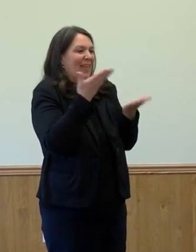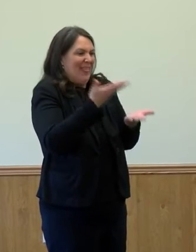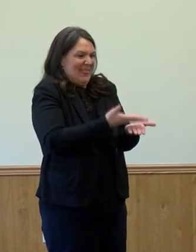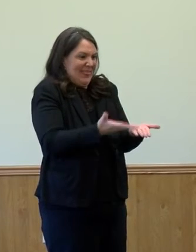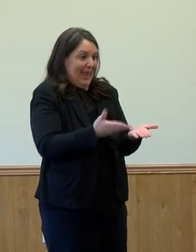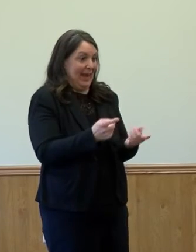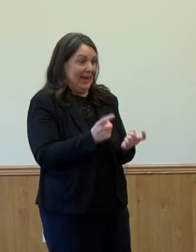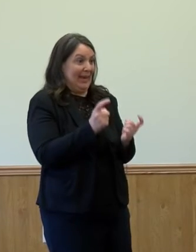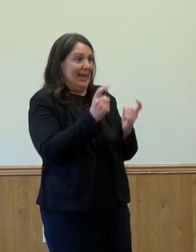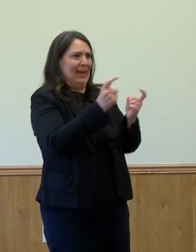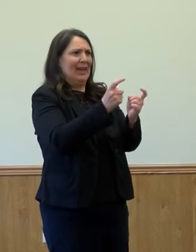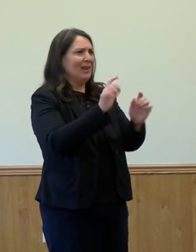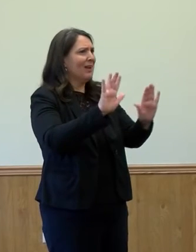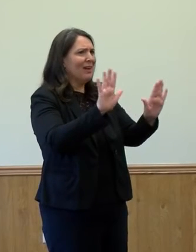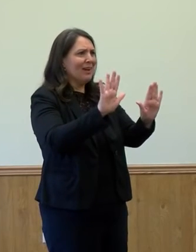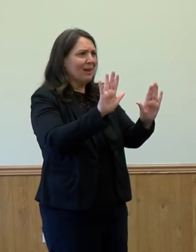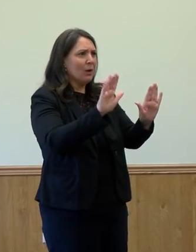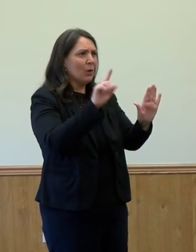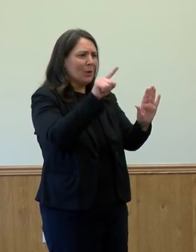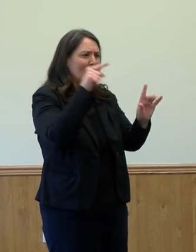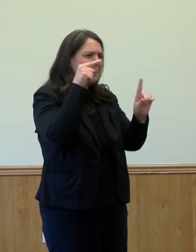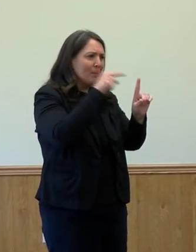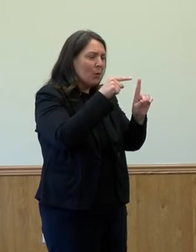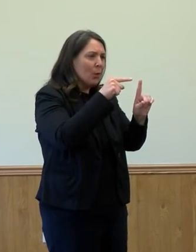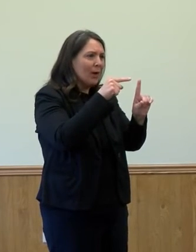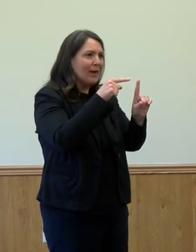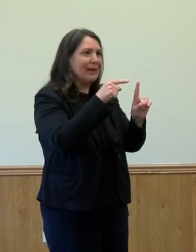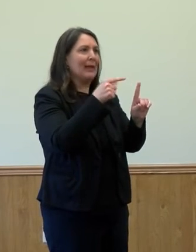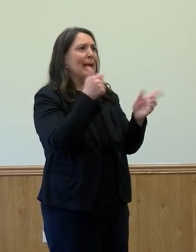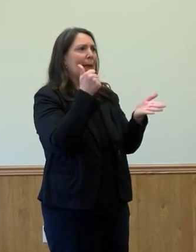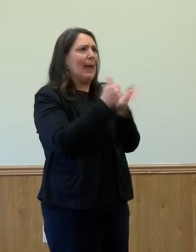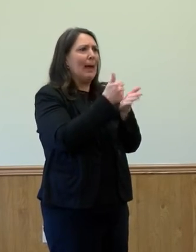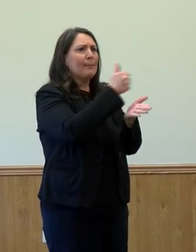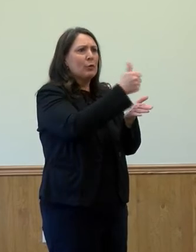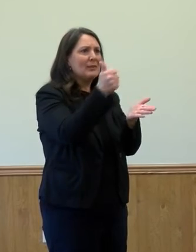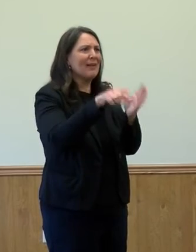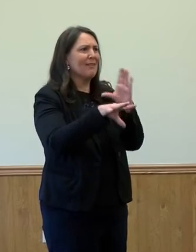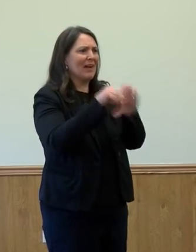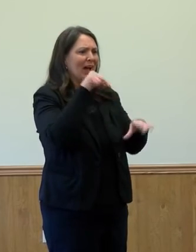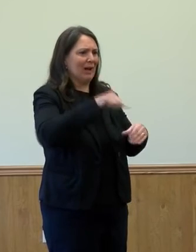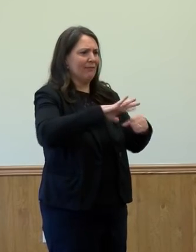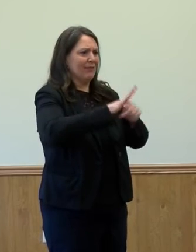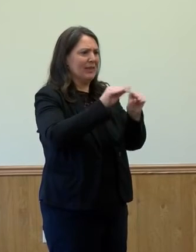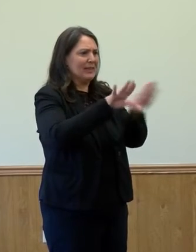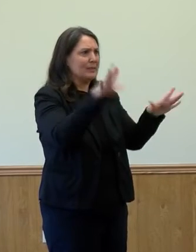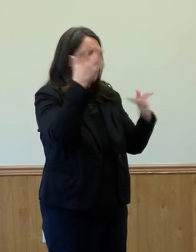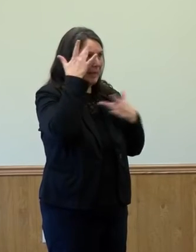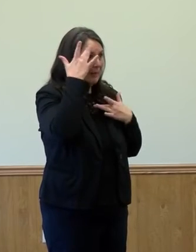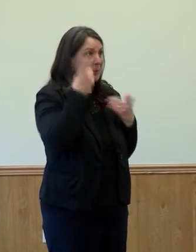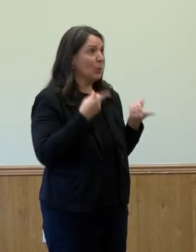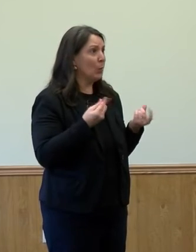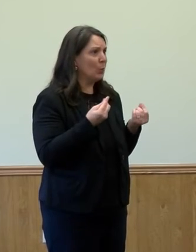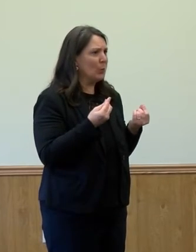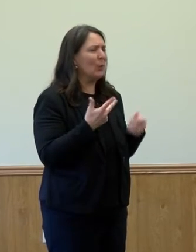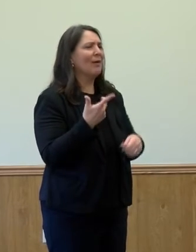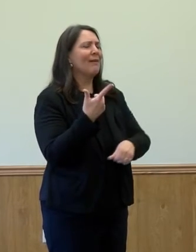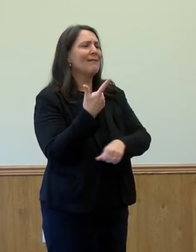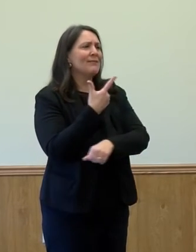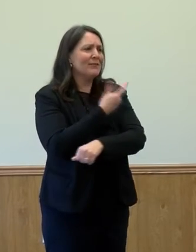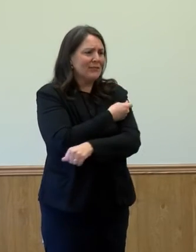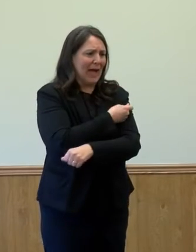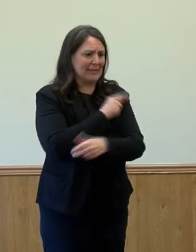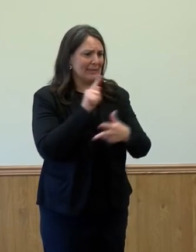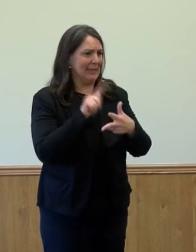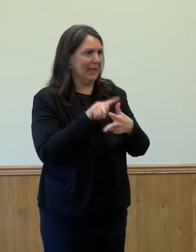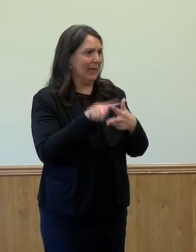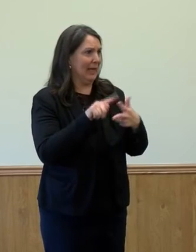materialistic gift, the best thing you can give each other is to get out of this pandemic, and to do so is to get vaccinated. That is the